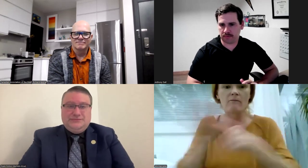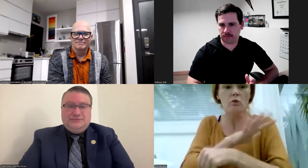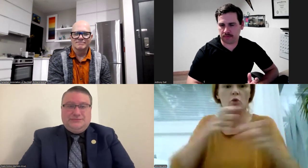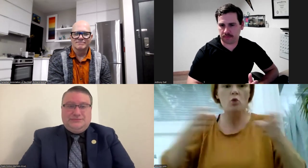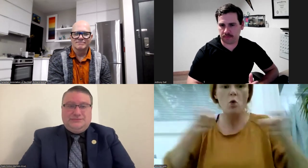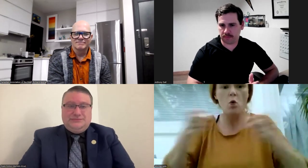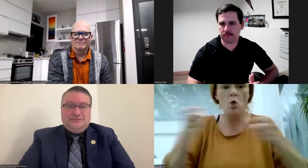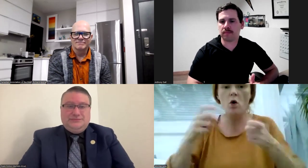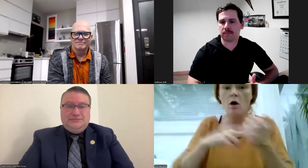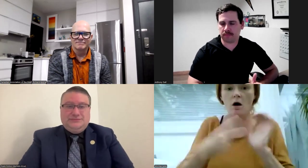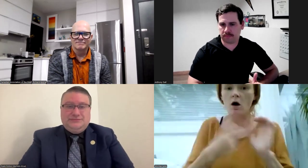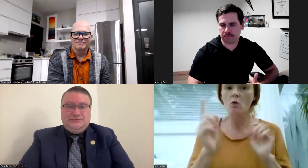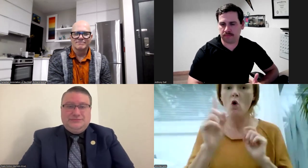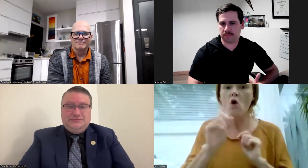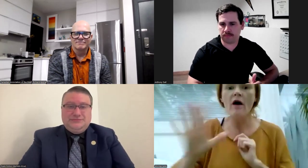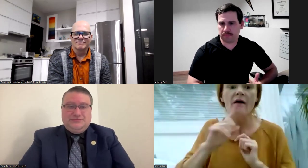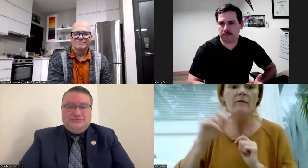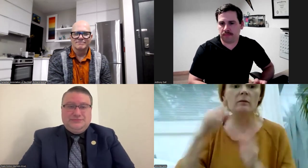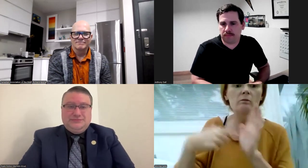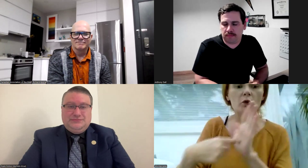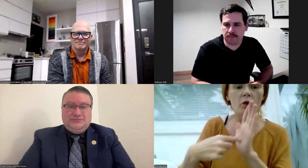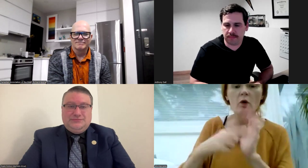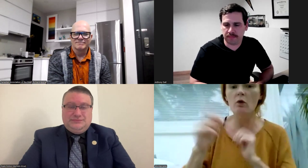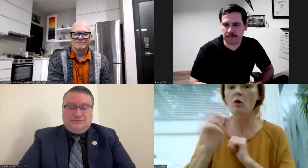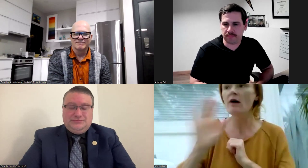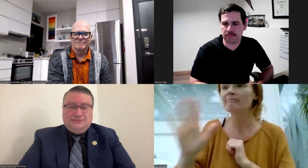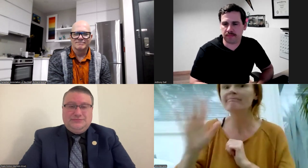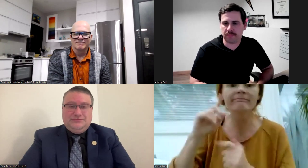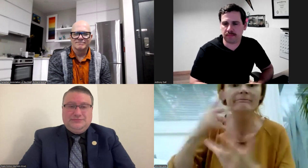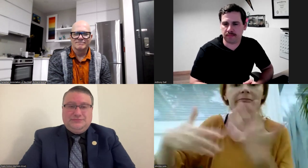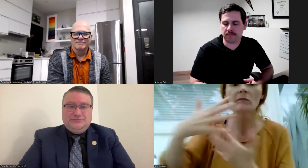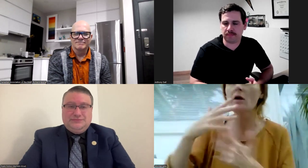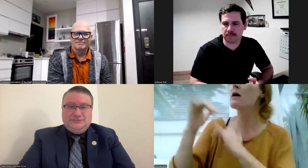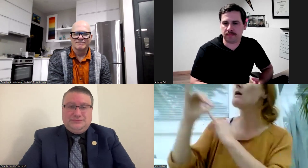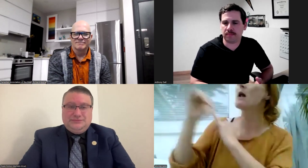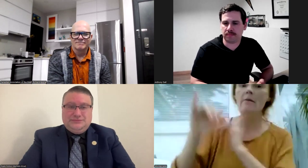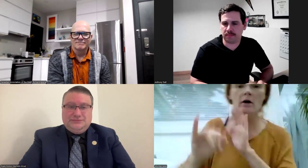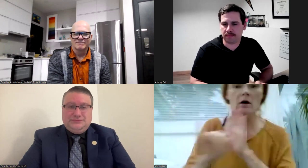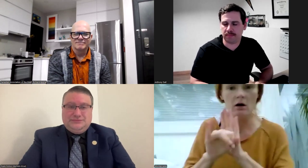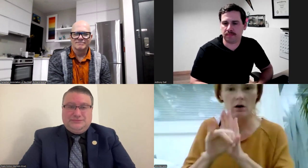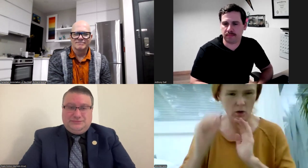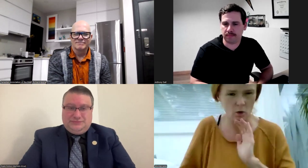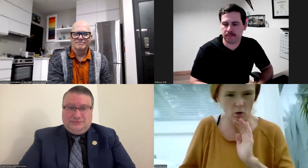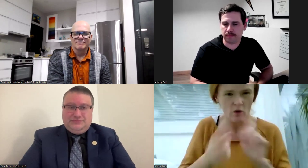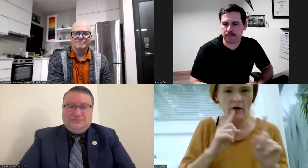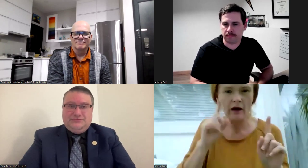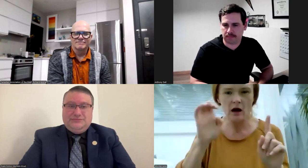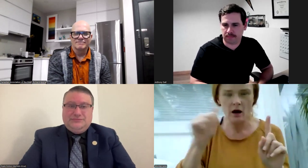to provide educational assistance. The interpreters are controlling, I think, the